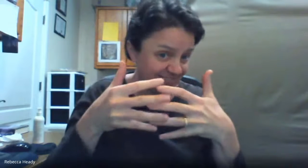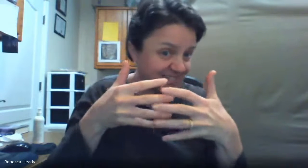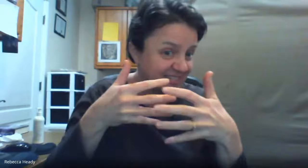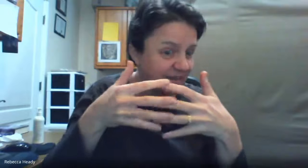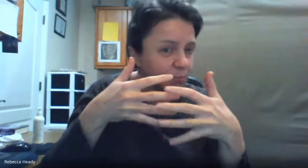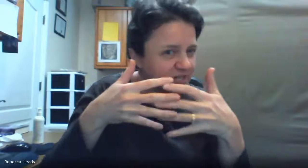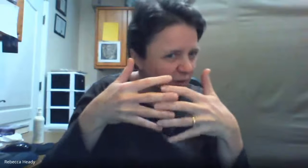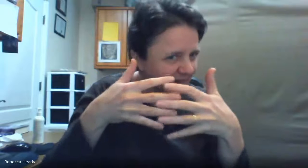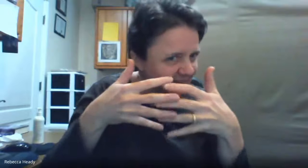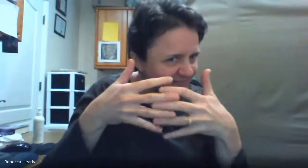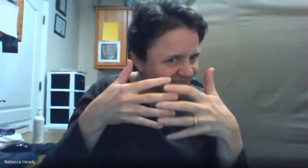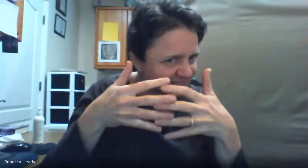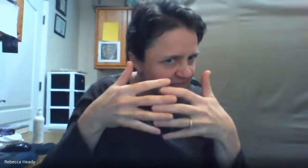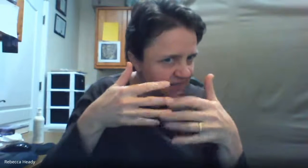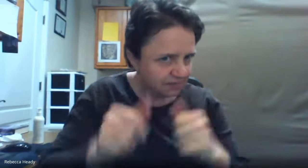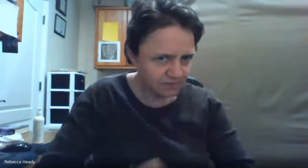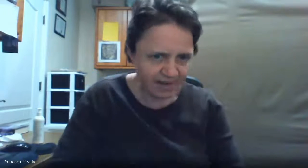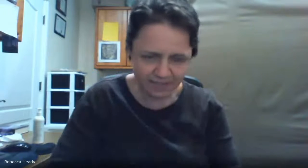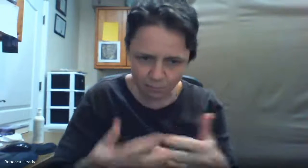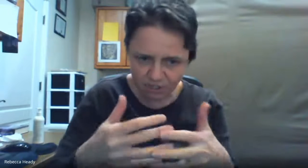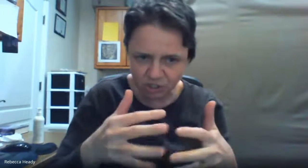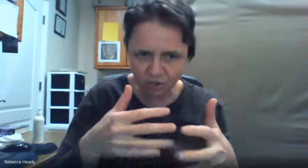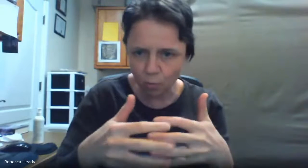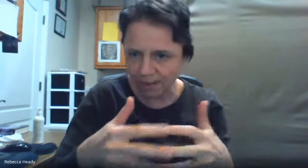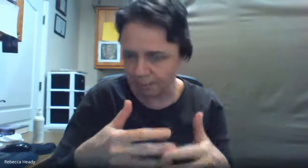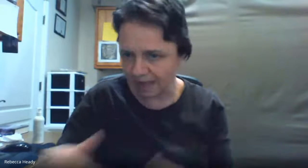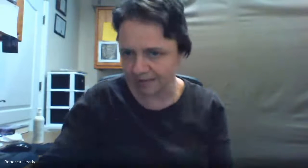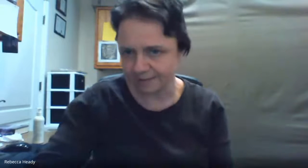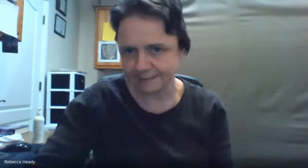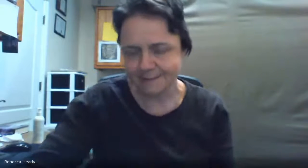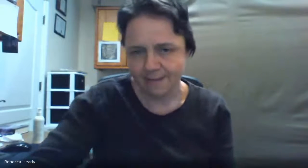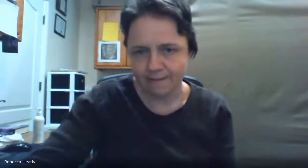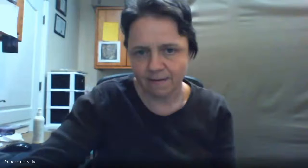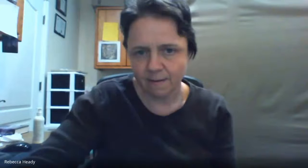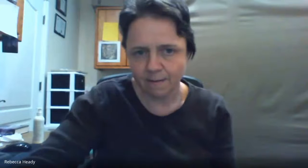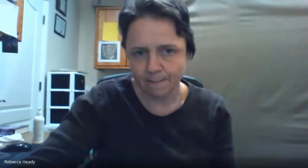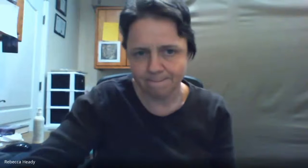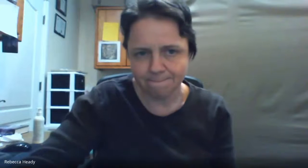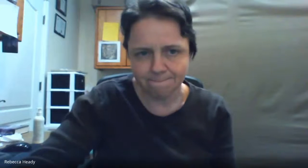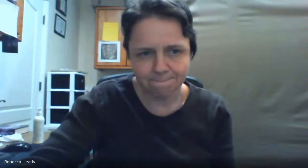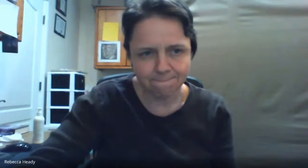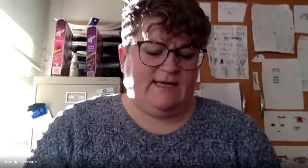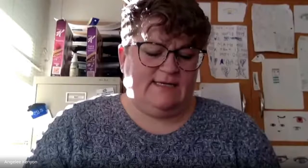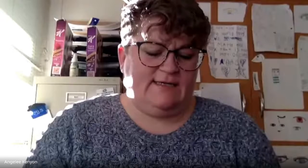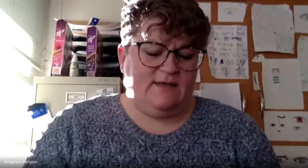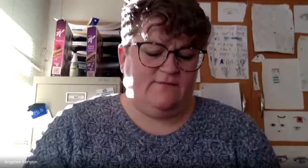because it's in between, right? It's a mixture of white and black. So do they have, like, if you